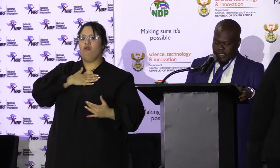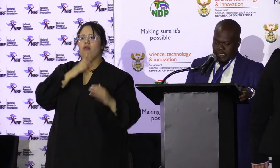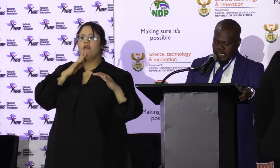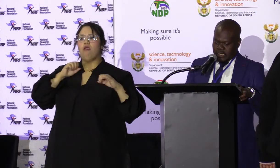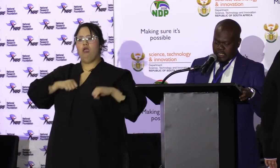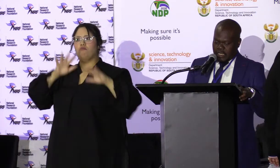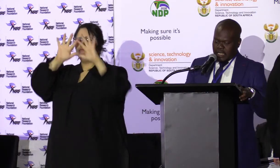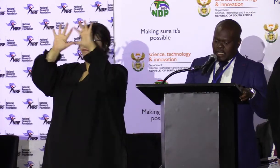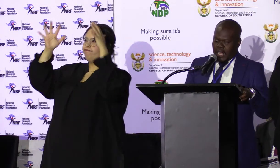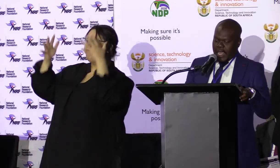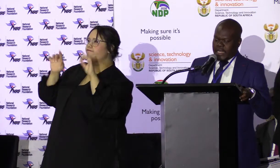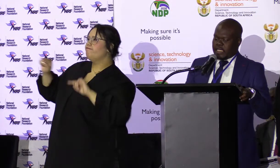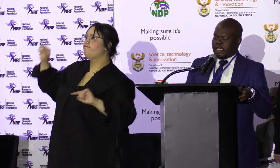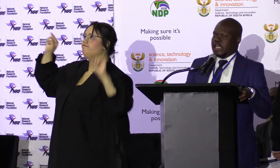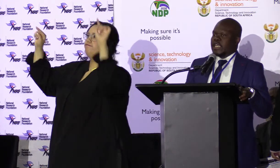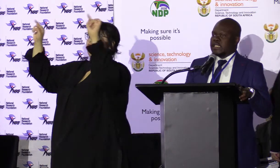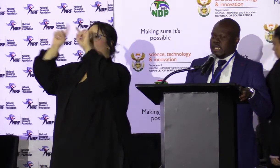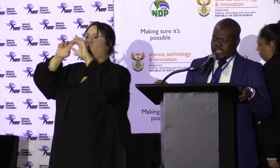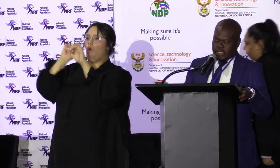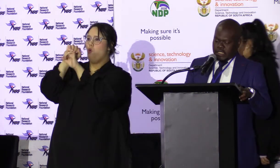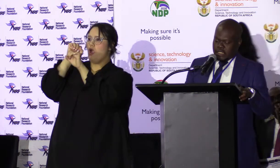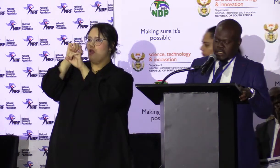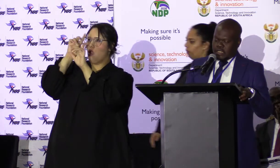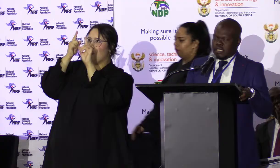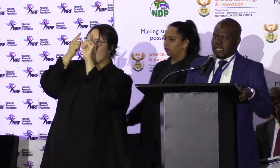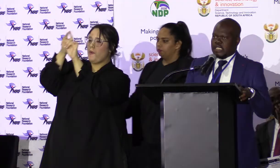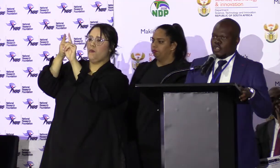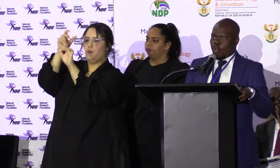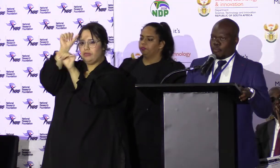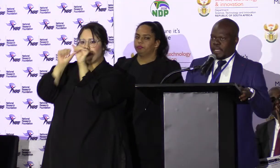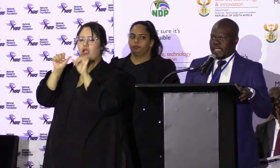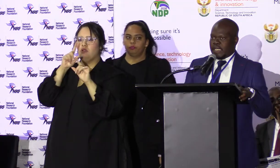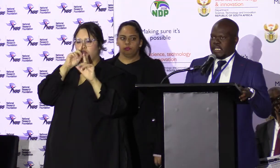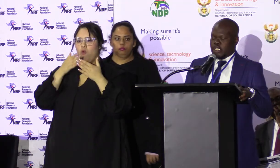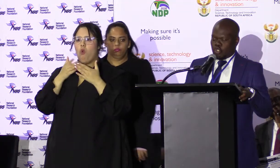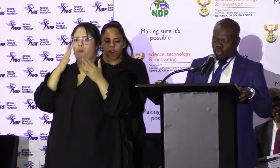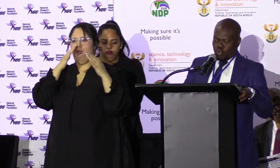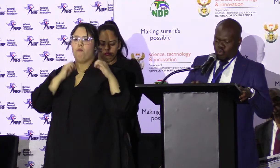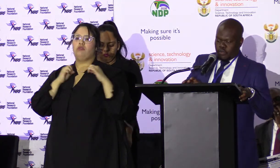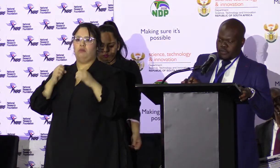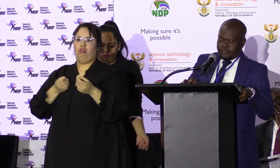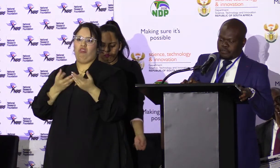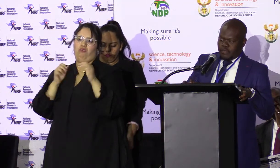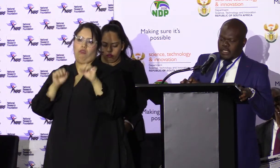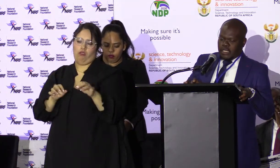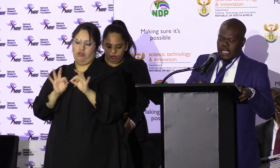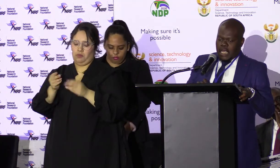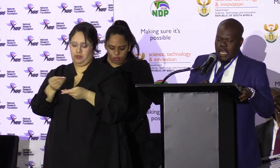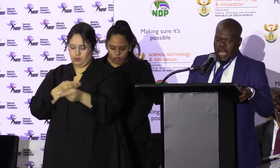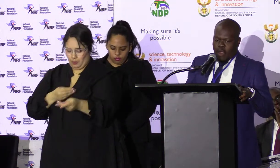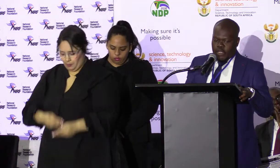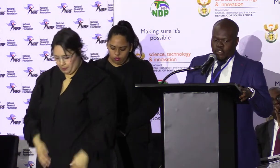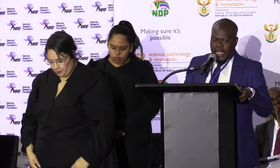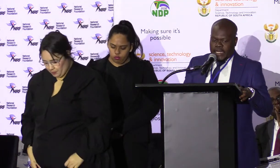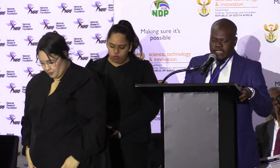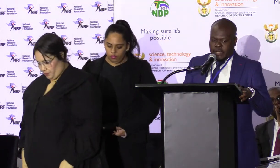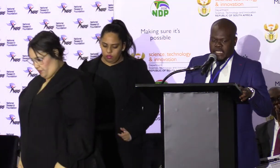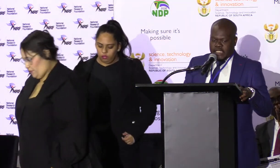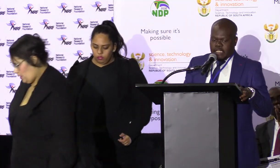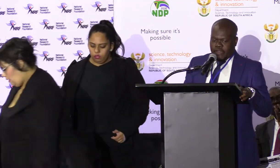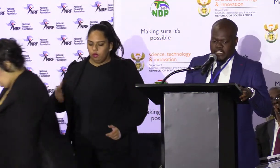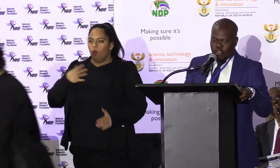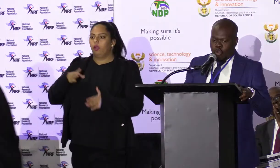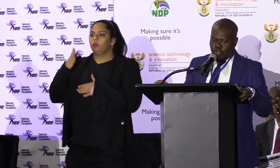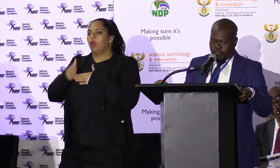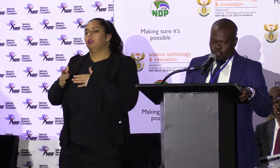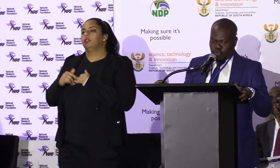the universe and a career in science is open to you. I want to end